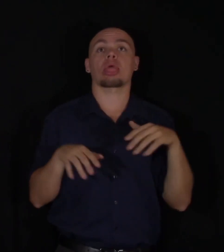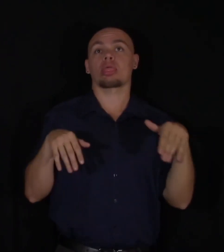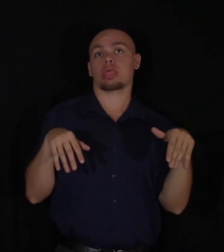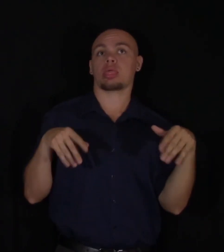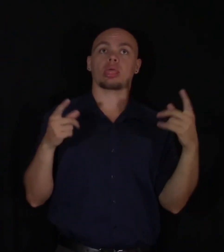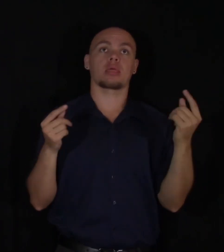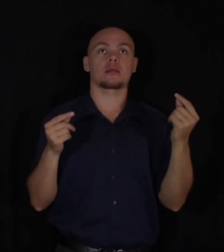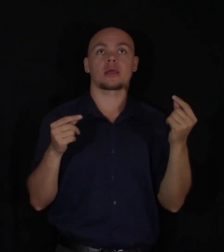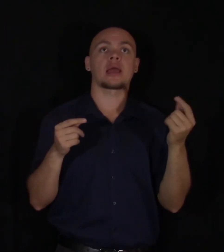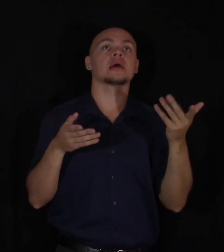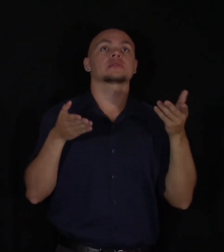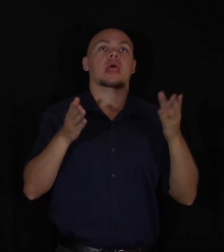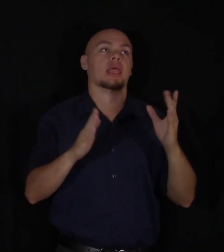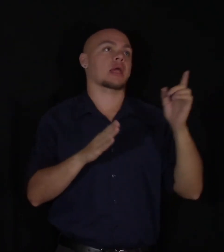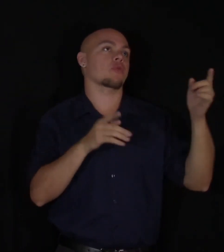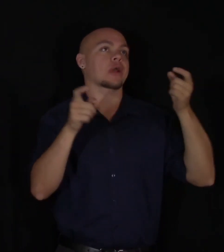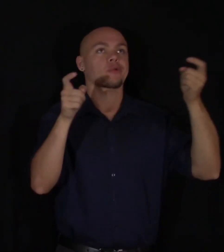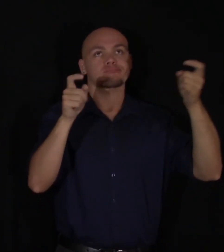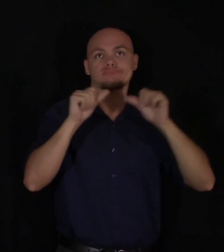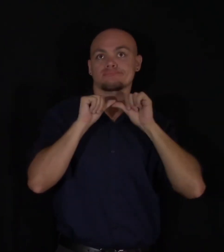continue to reign over all of us.